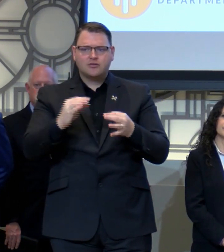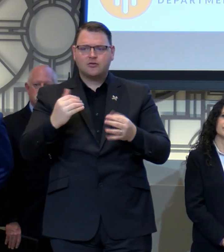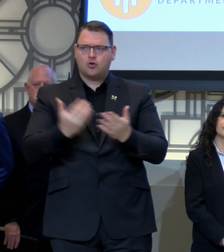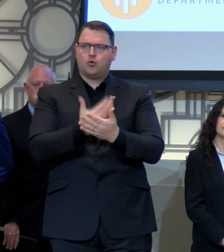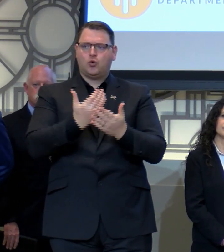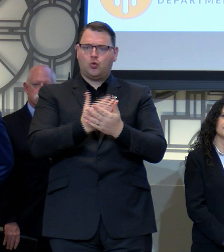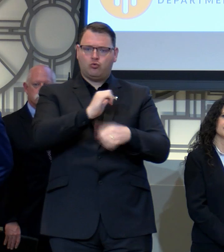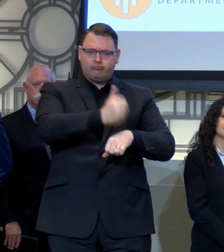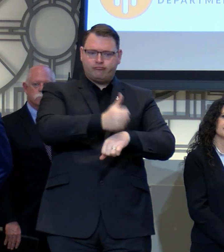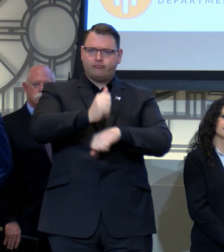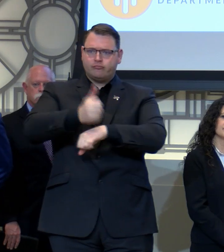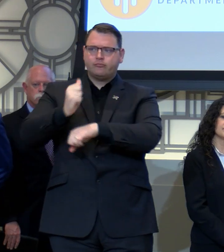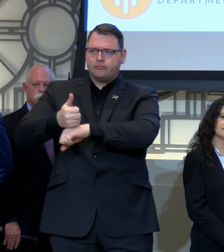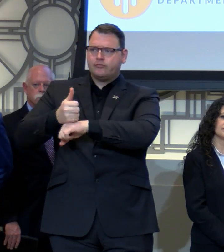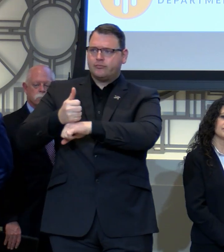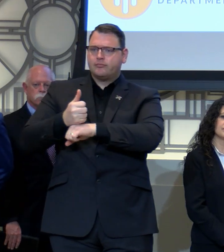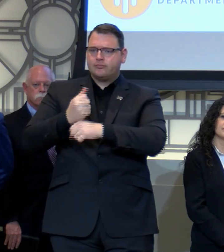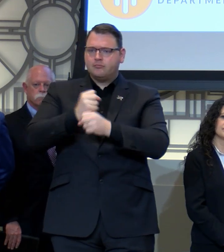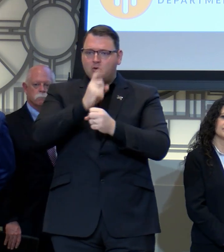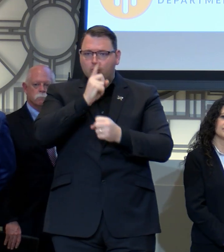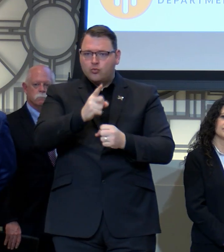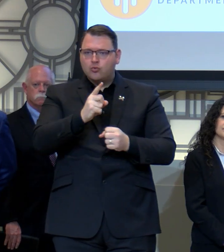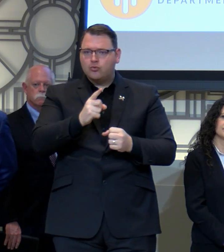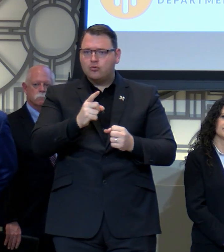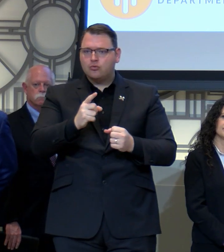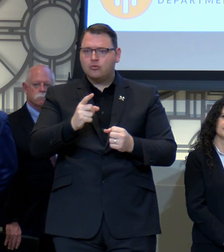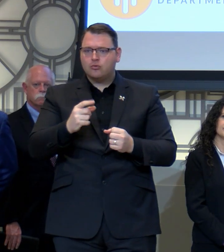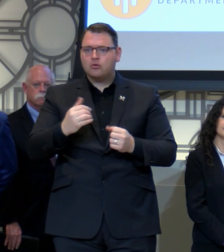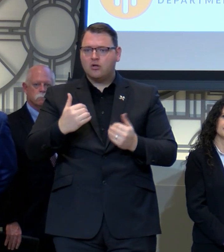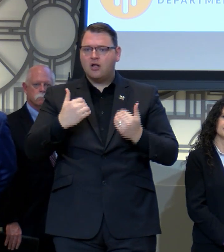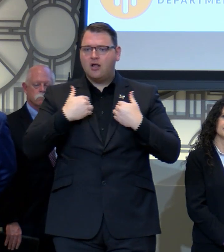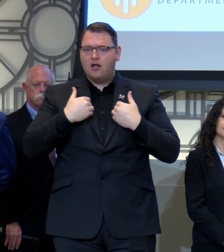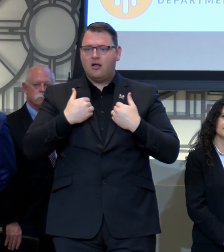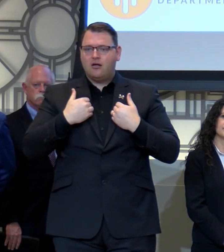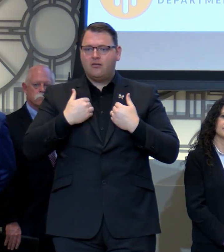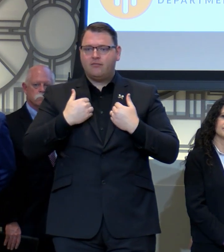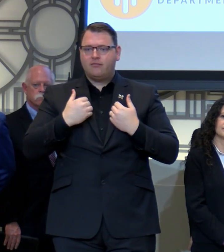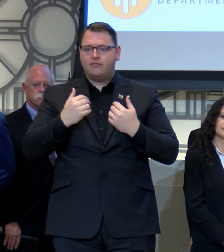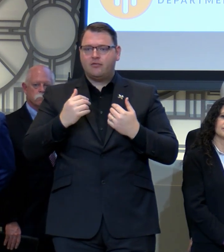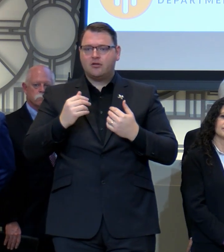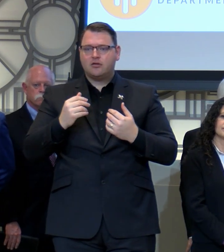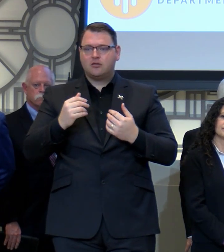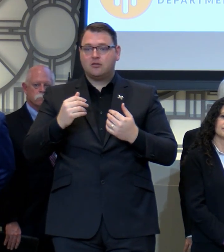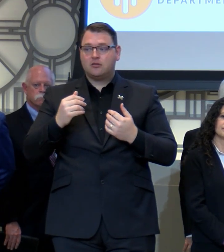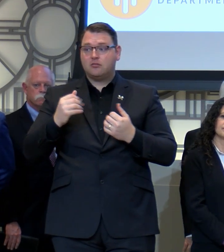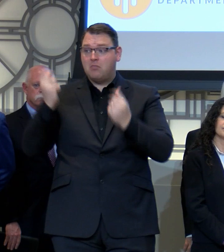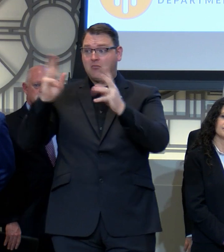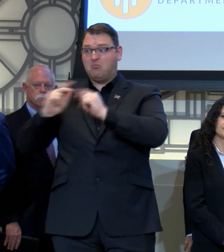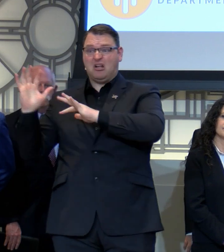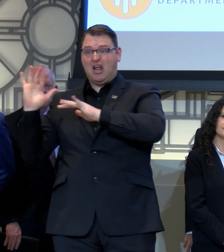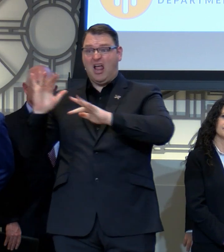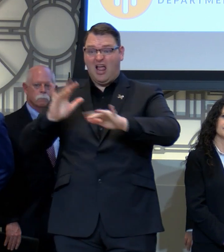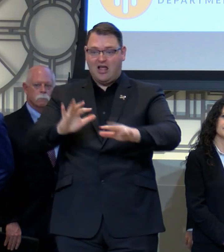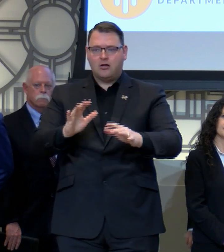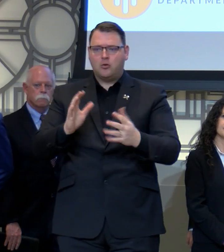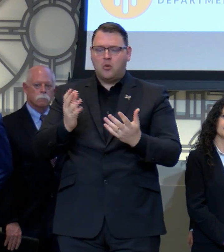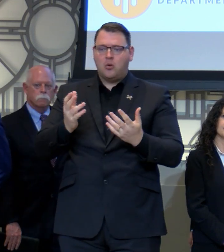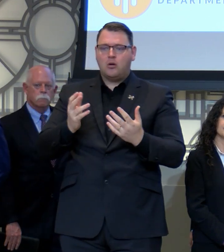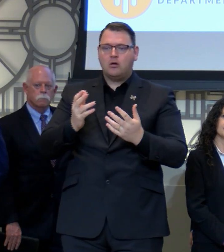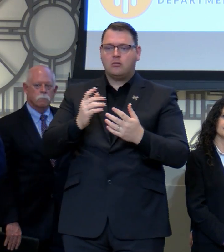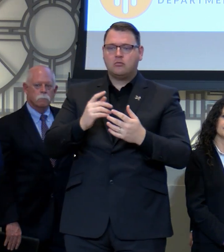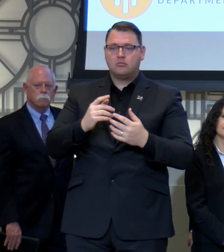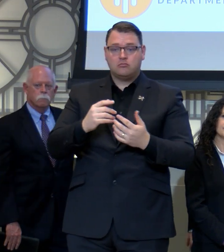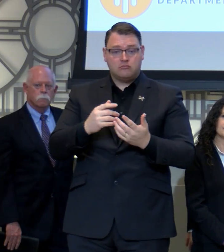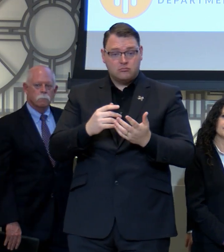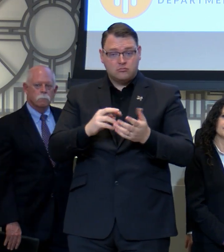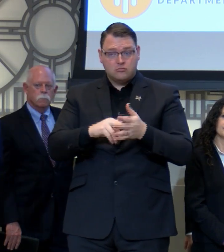measures for making sure that a lot of people don't go at the same time at one store. Is it going to be an employee